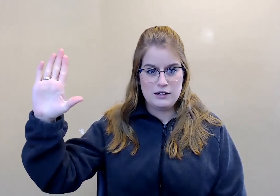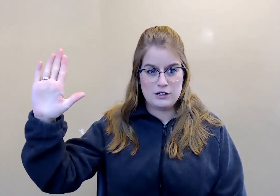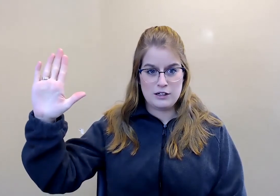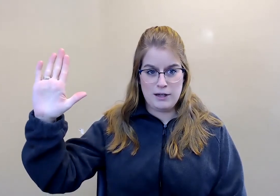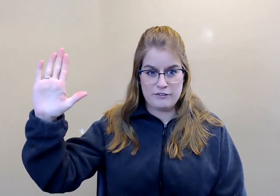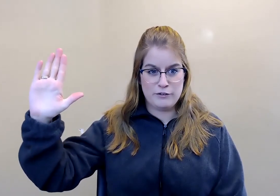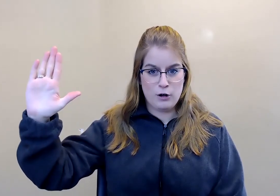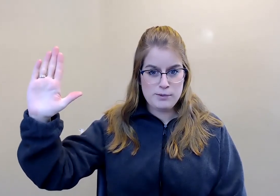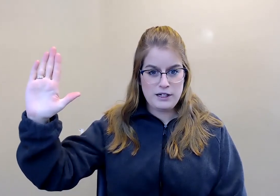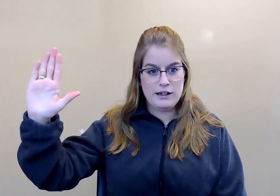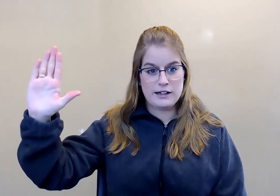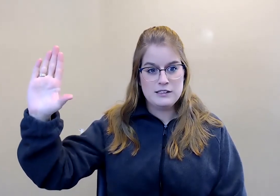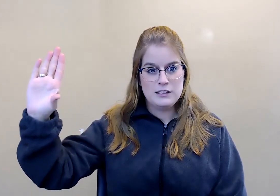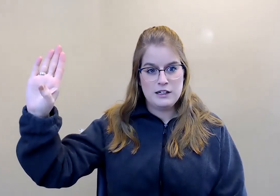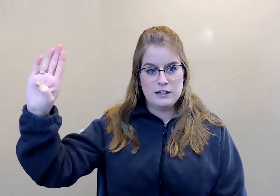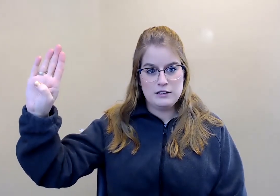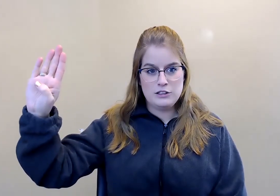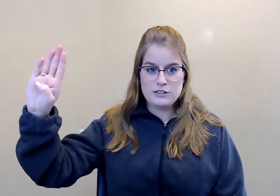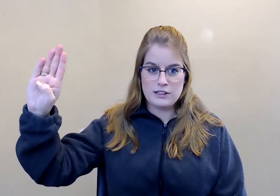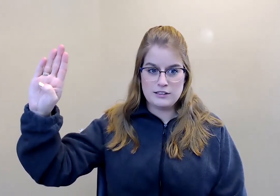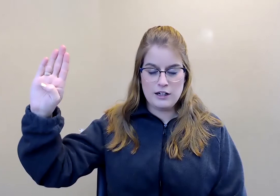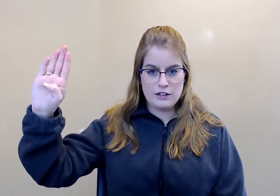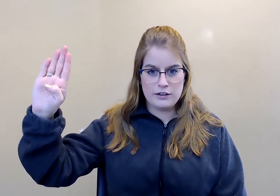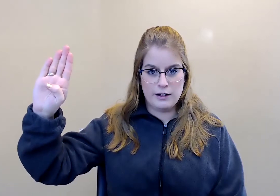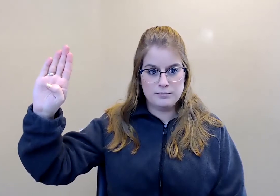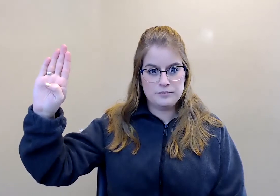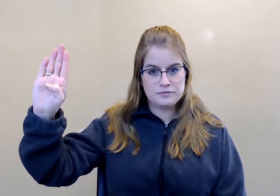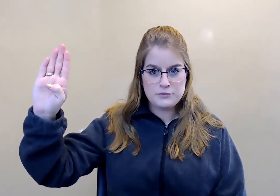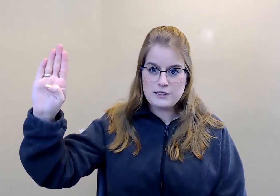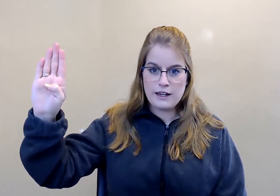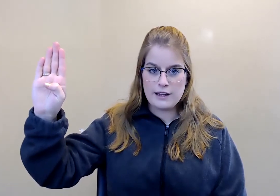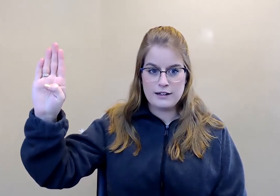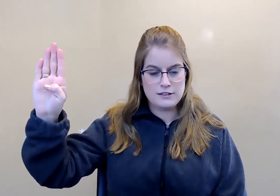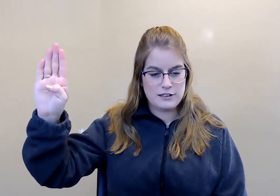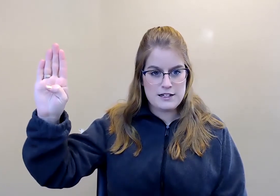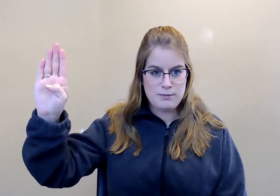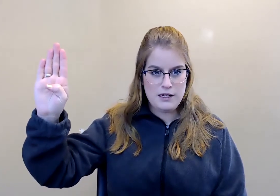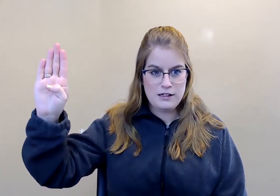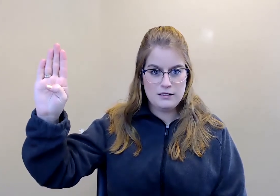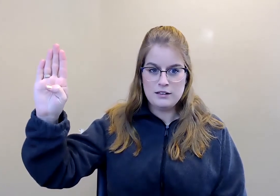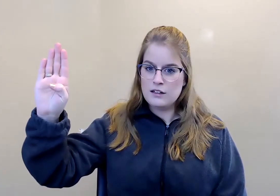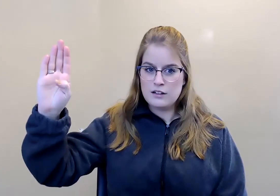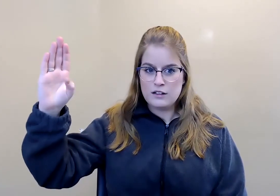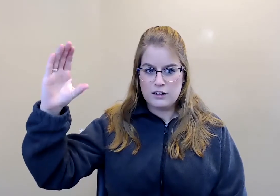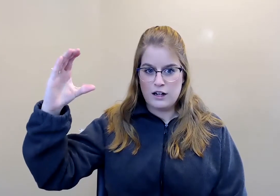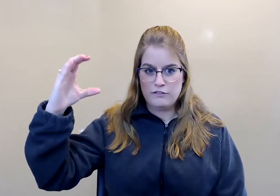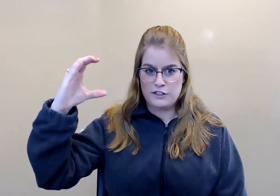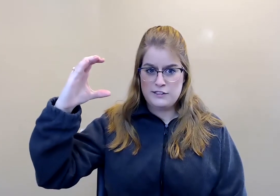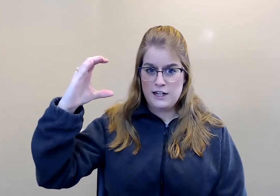you're going to make an open hand, and then you're just going to tuck your thumb, just like that. So that's B. And for C,